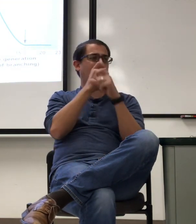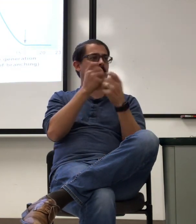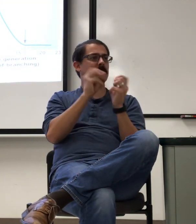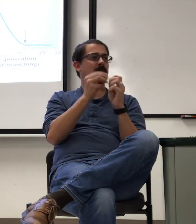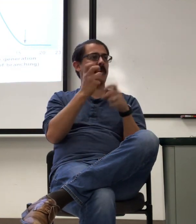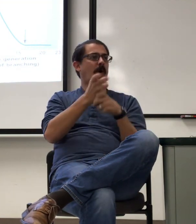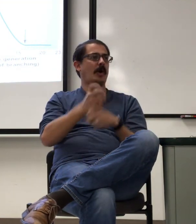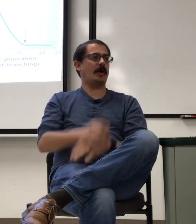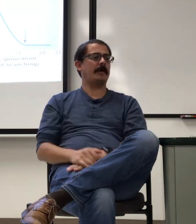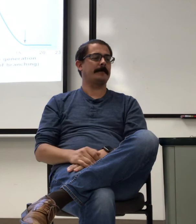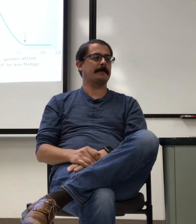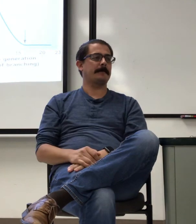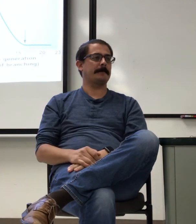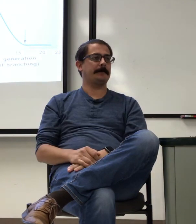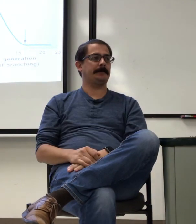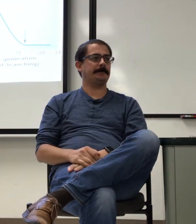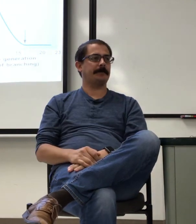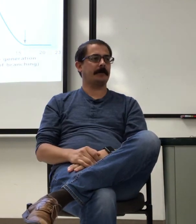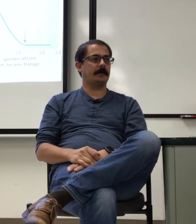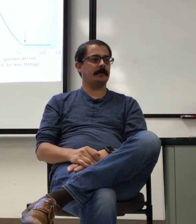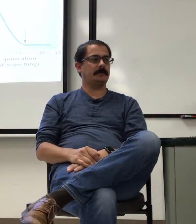Okay, well, let's start to look at the anatomy.